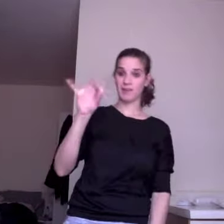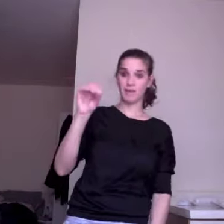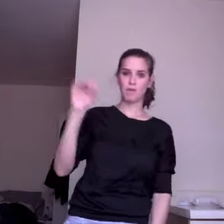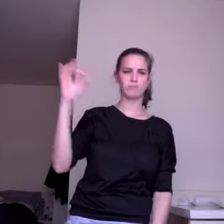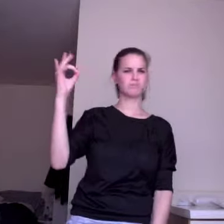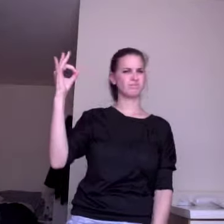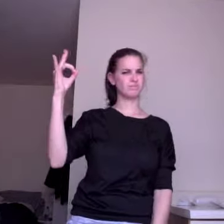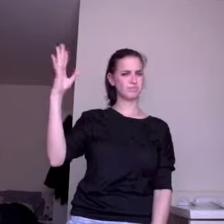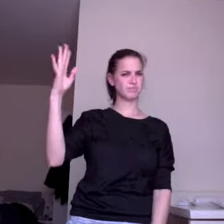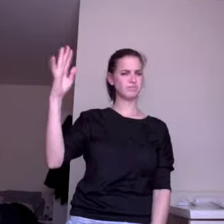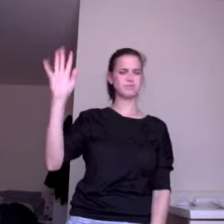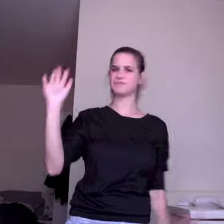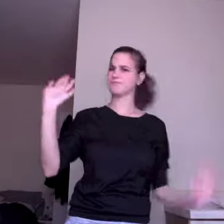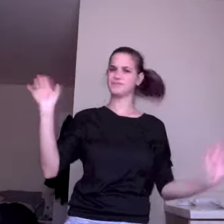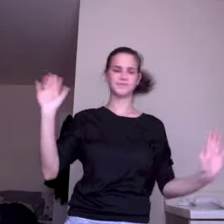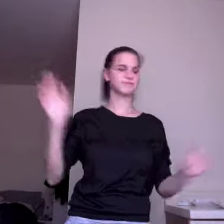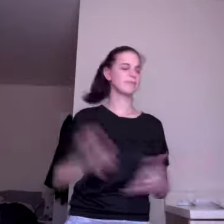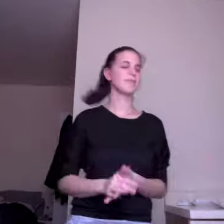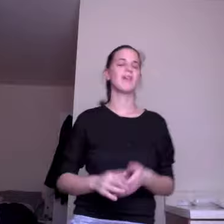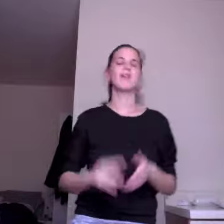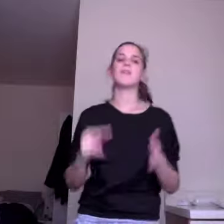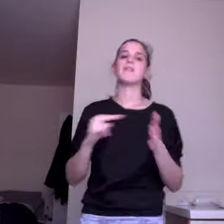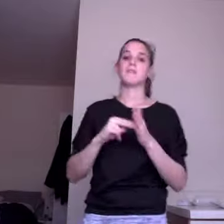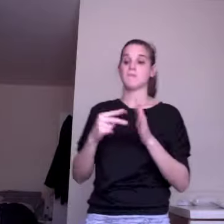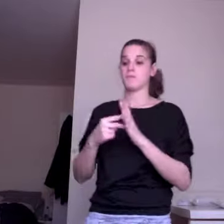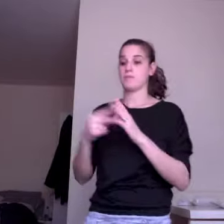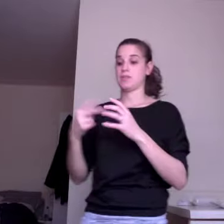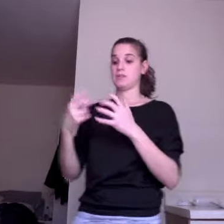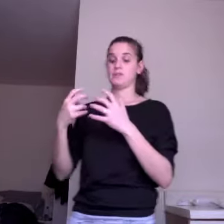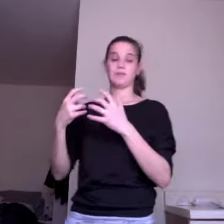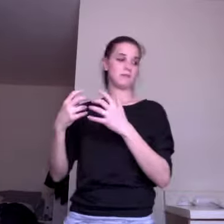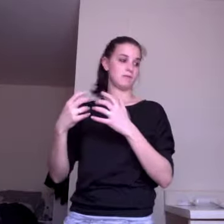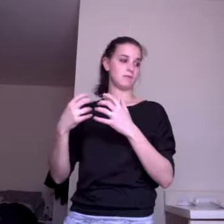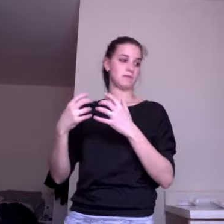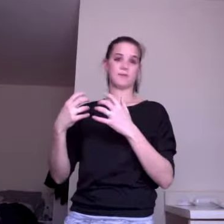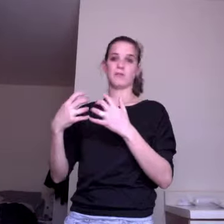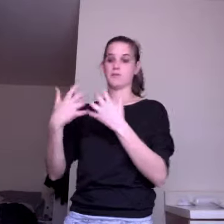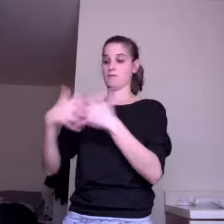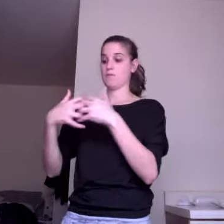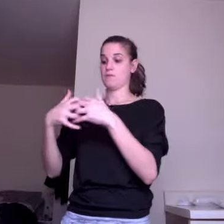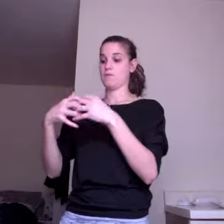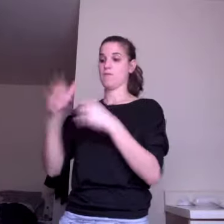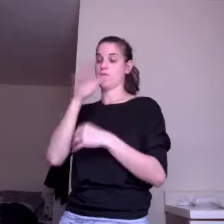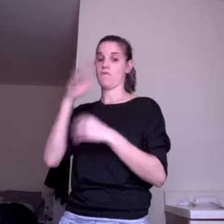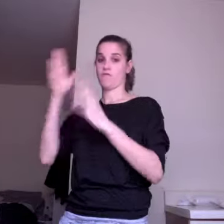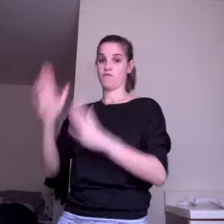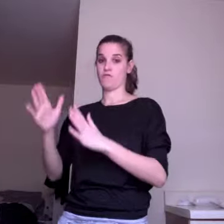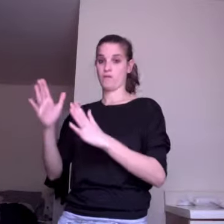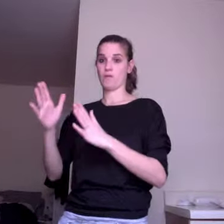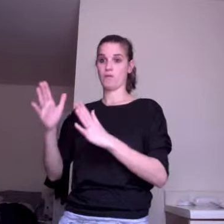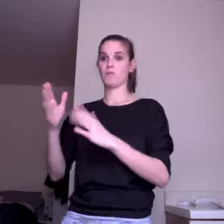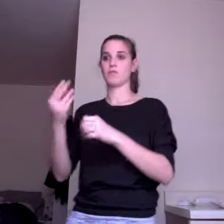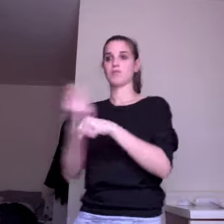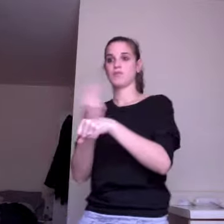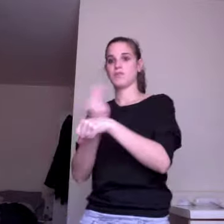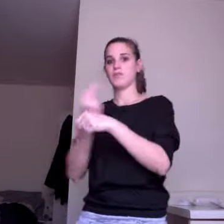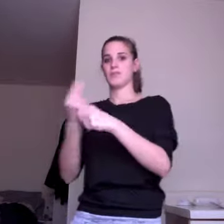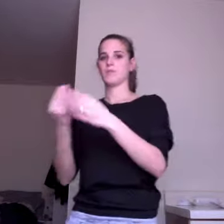Conventional farmers use chemical fertilizers made from fossil fuels that they mix with the dirt to make plants grow. They do this because they've stripped the soil from